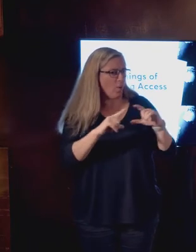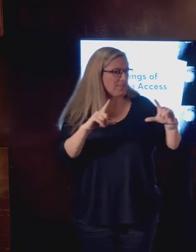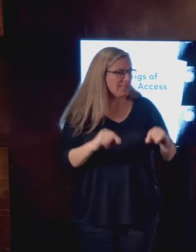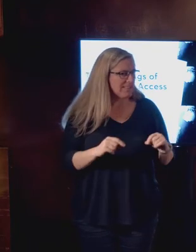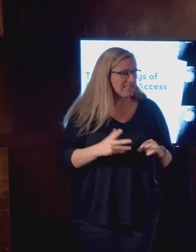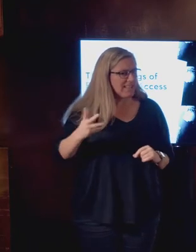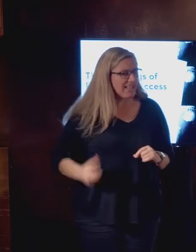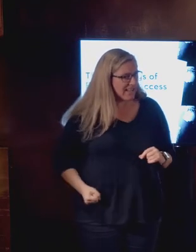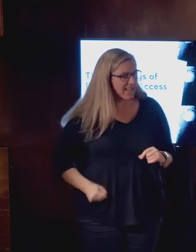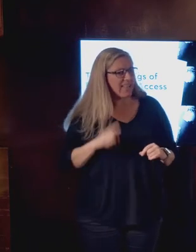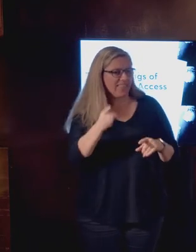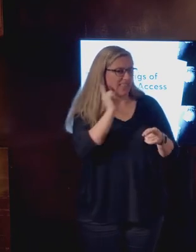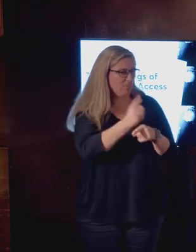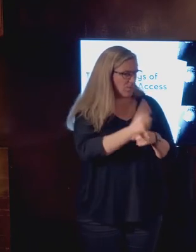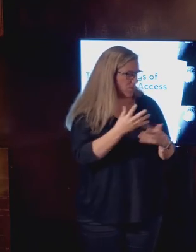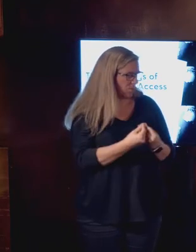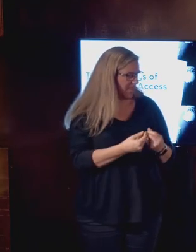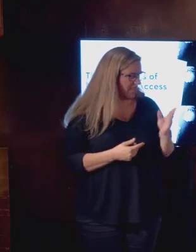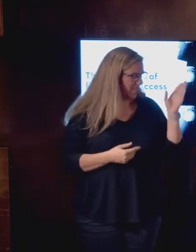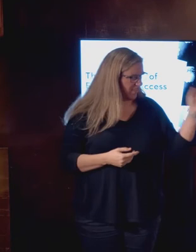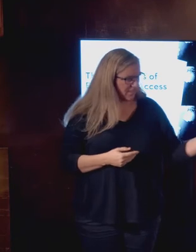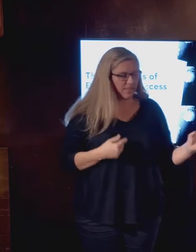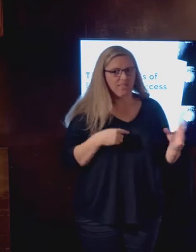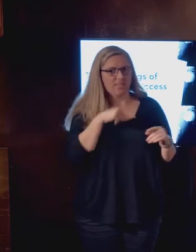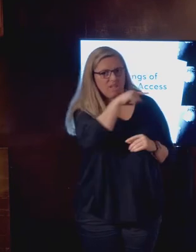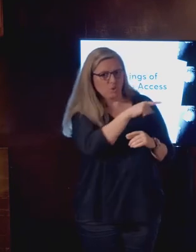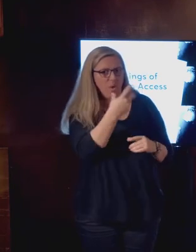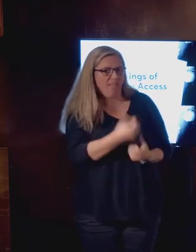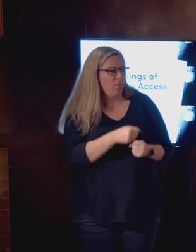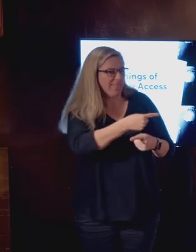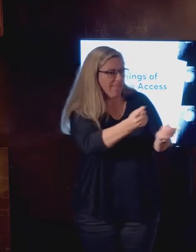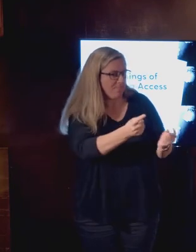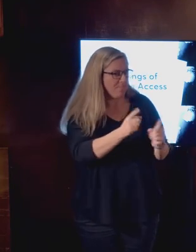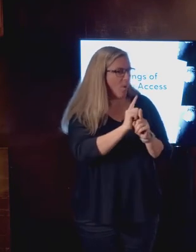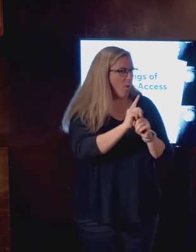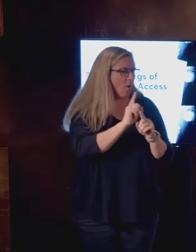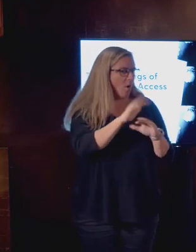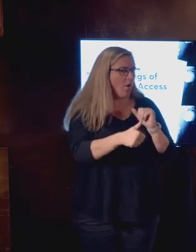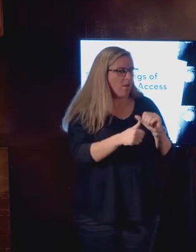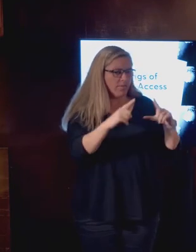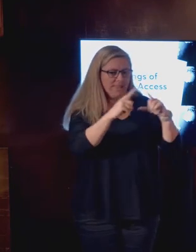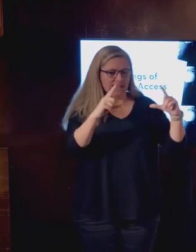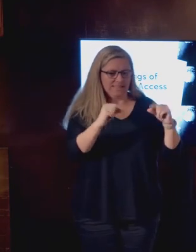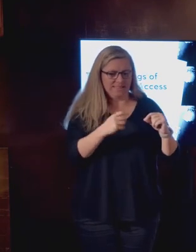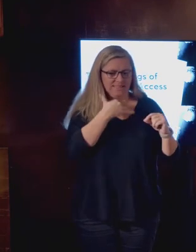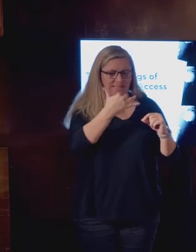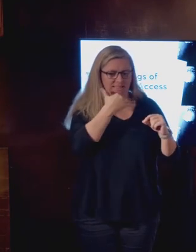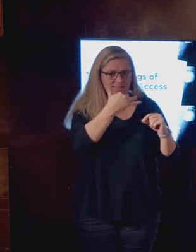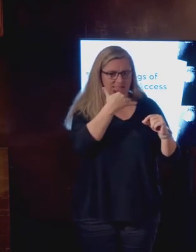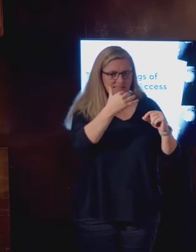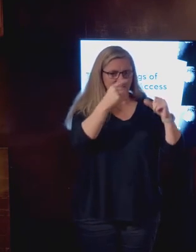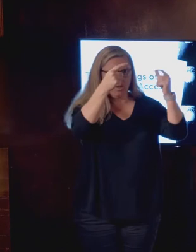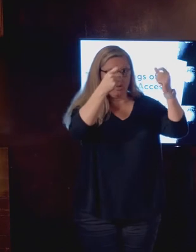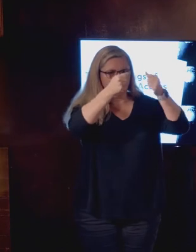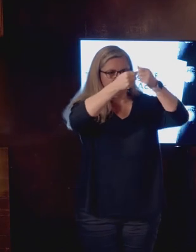that's a conversation they were going to have with ticketing, but that also might be a conversation that you would then have with them in terms of like the actual ticket options